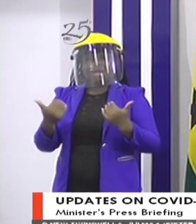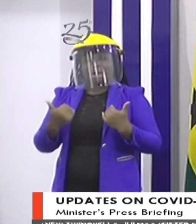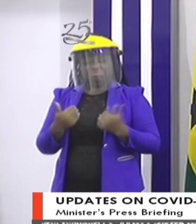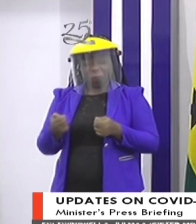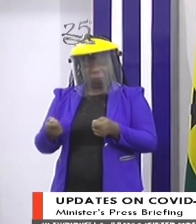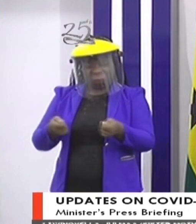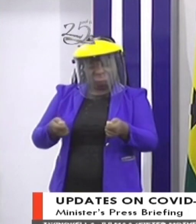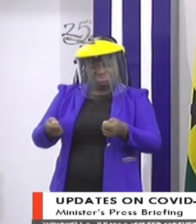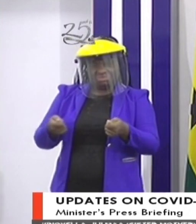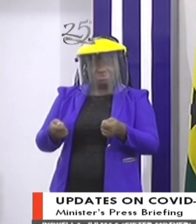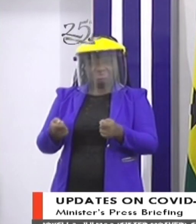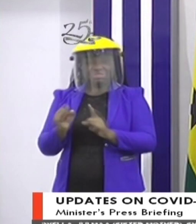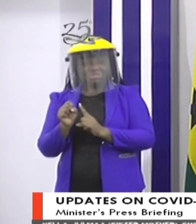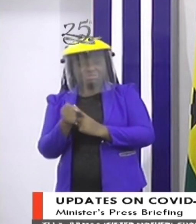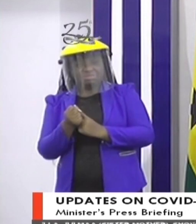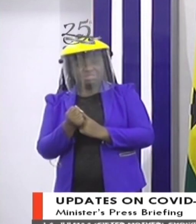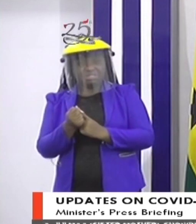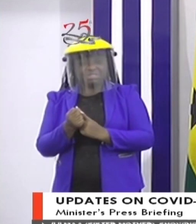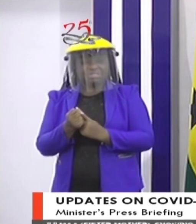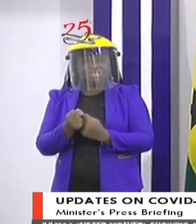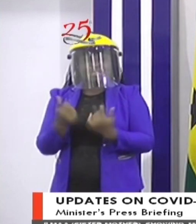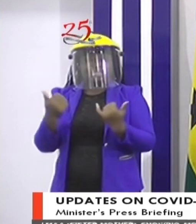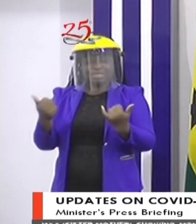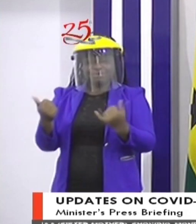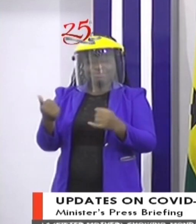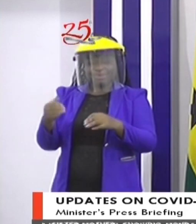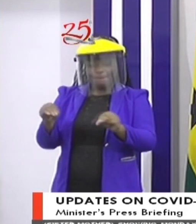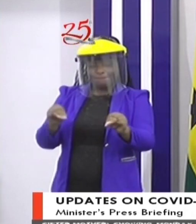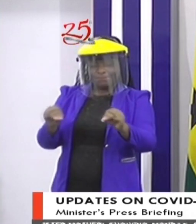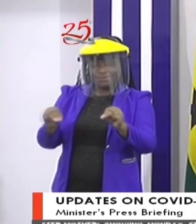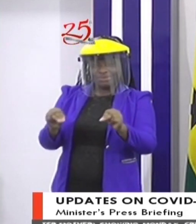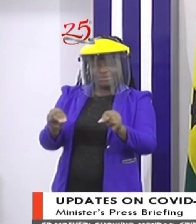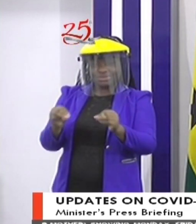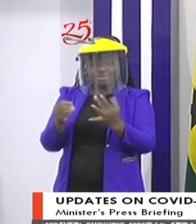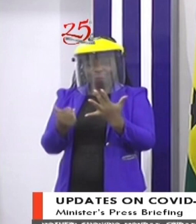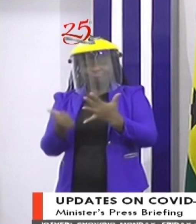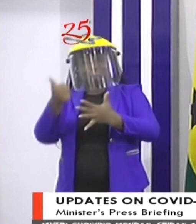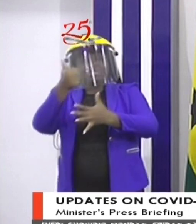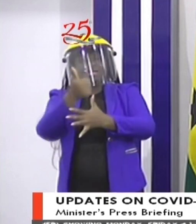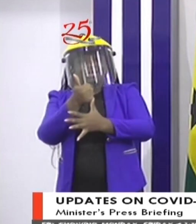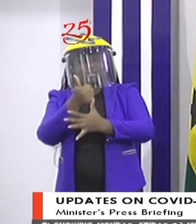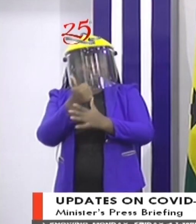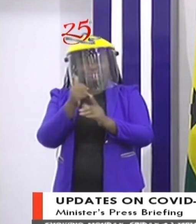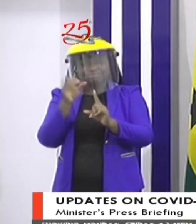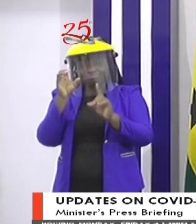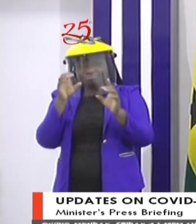the situation. Risk communication is ongoing. Enhanced surveillance